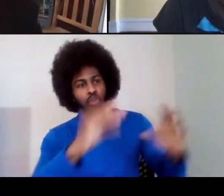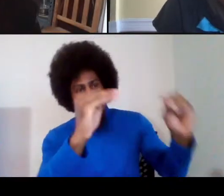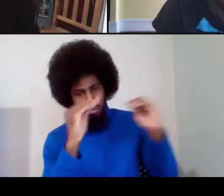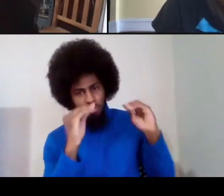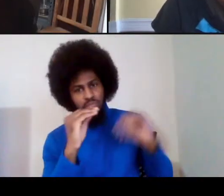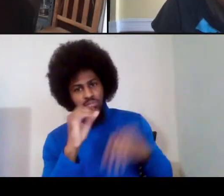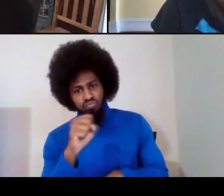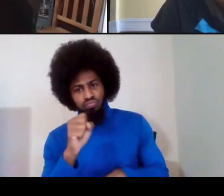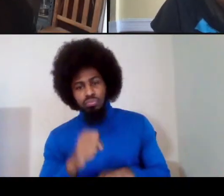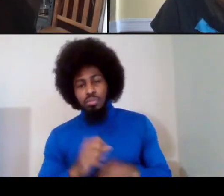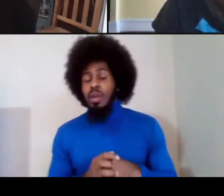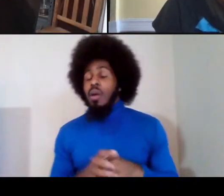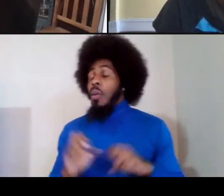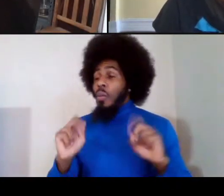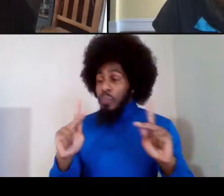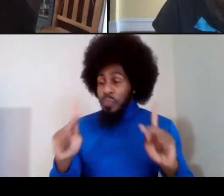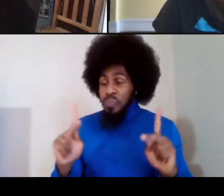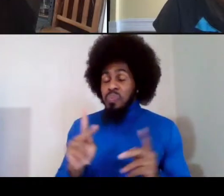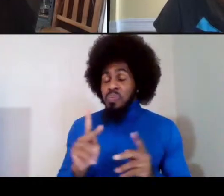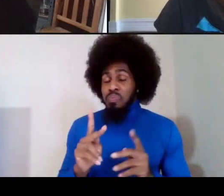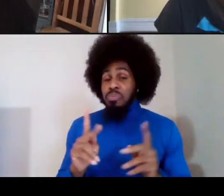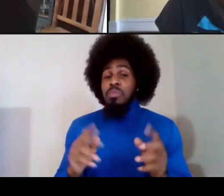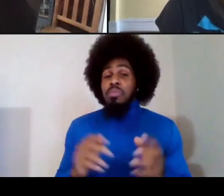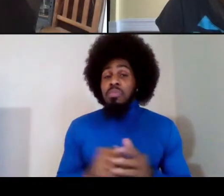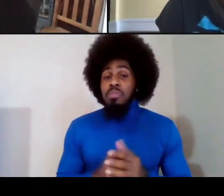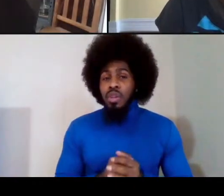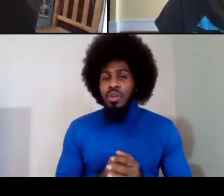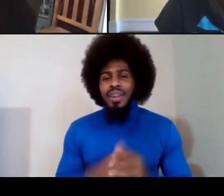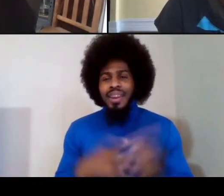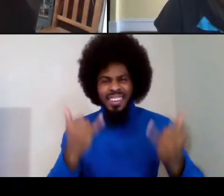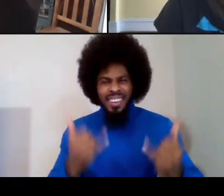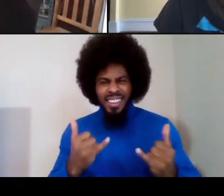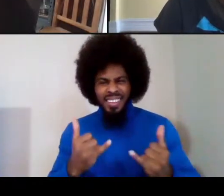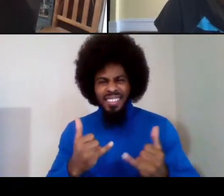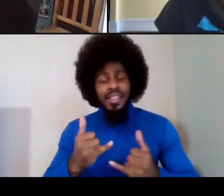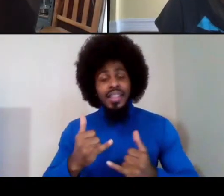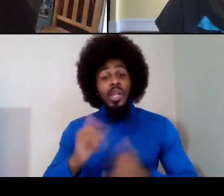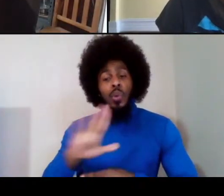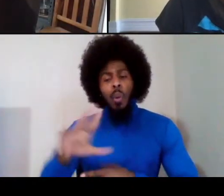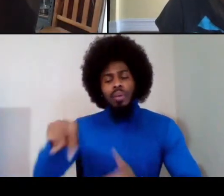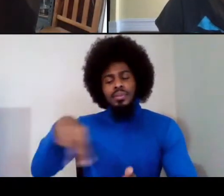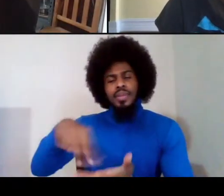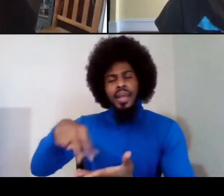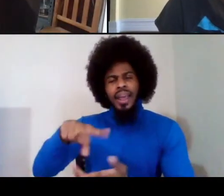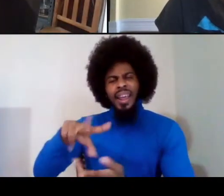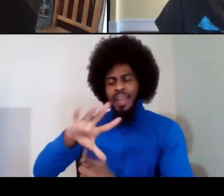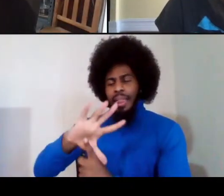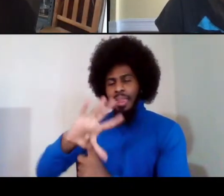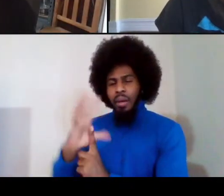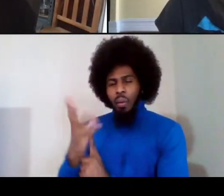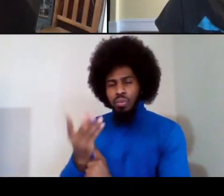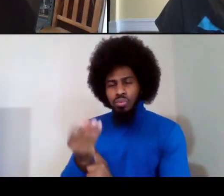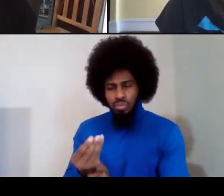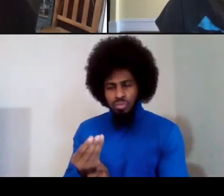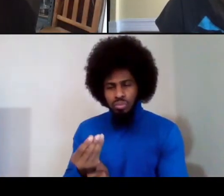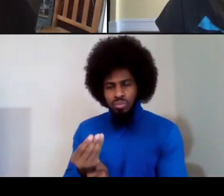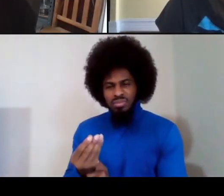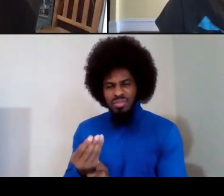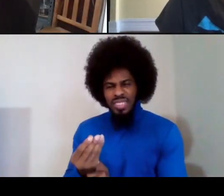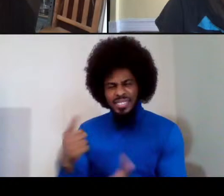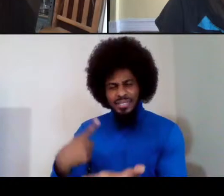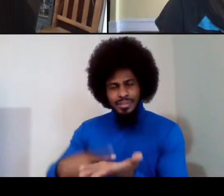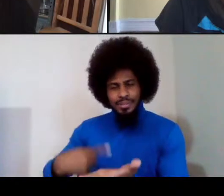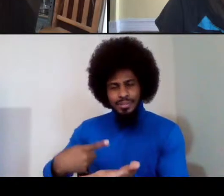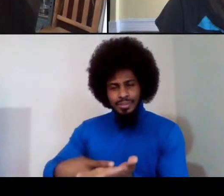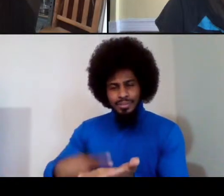Let's talk a little bit about the culture in your dance. And Nyjah, in your dance, in your work. In your